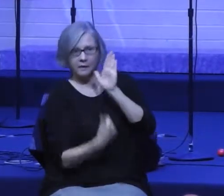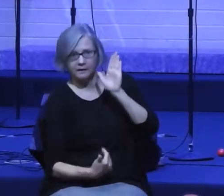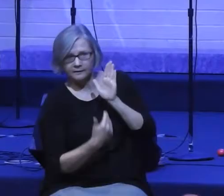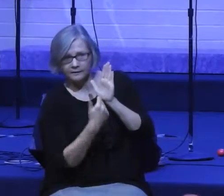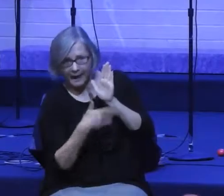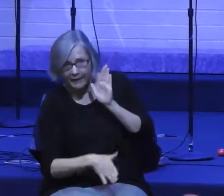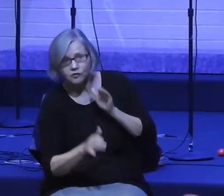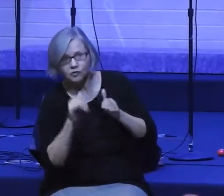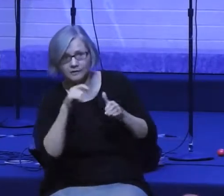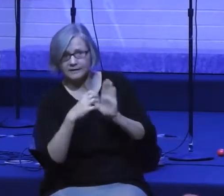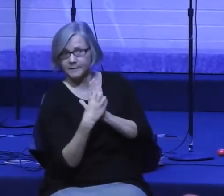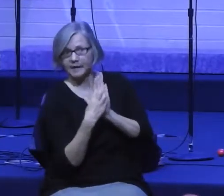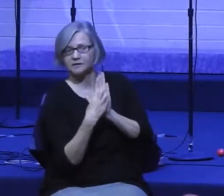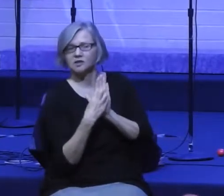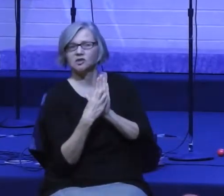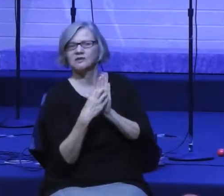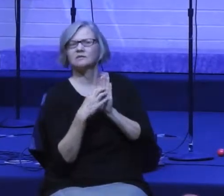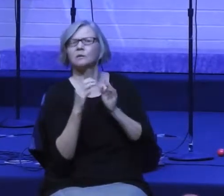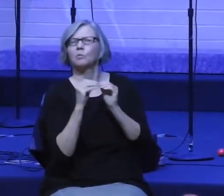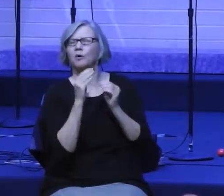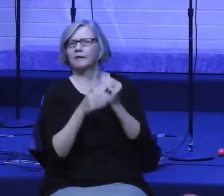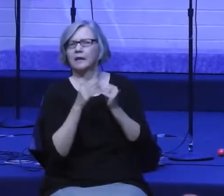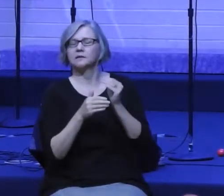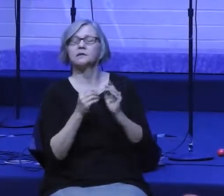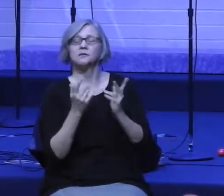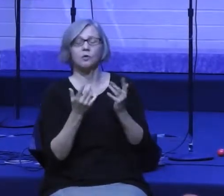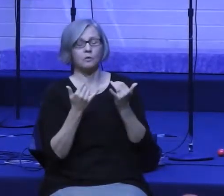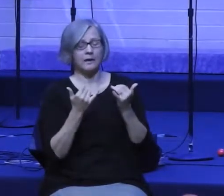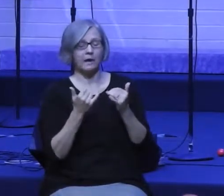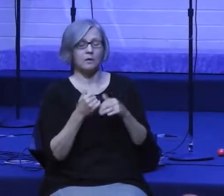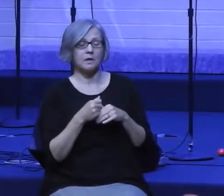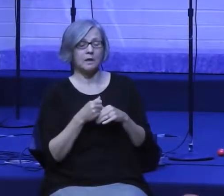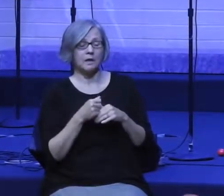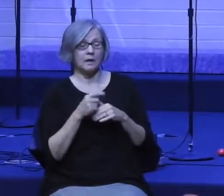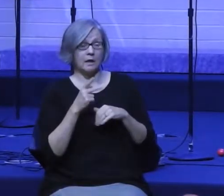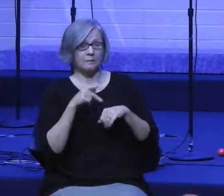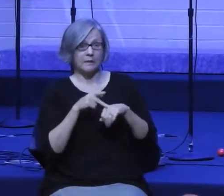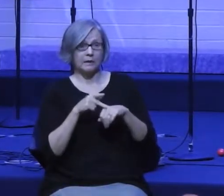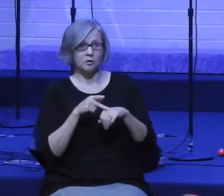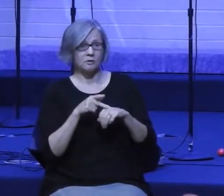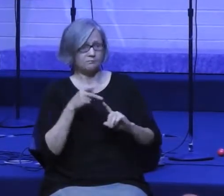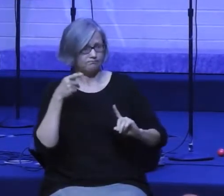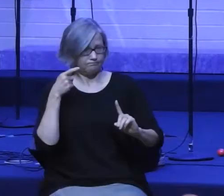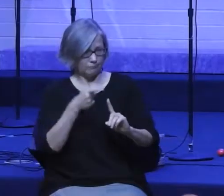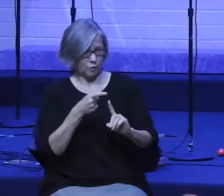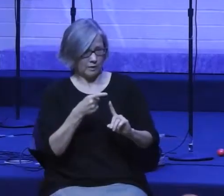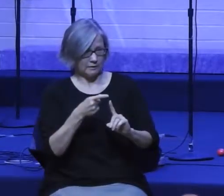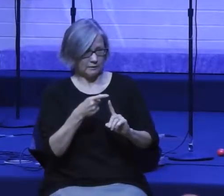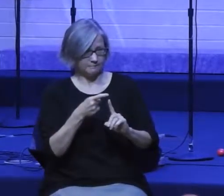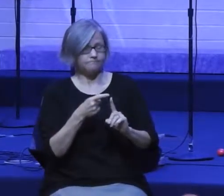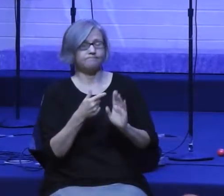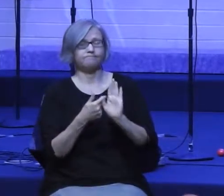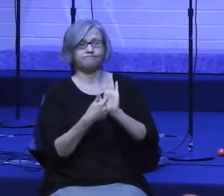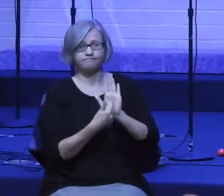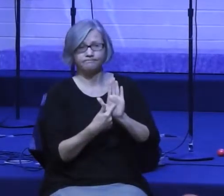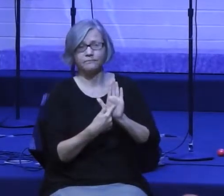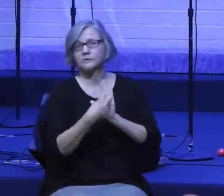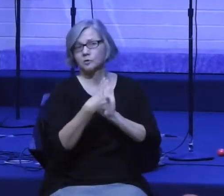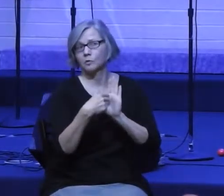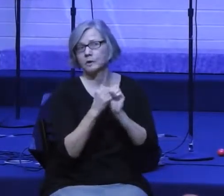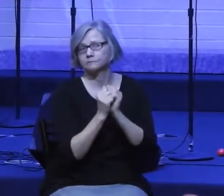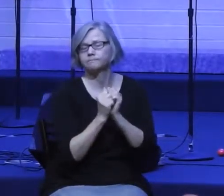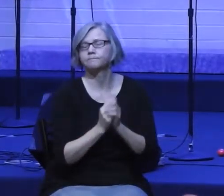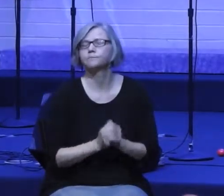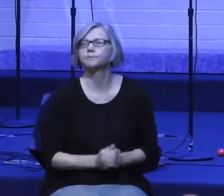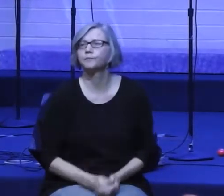remarks. There's more stuff after this, but people who study this stuff generally agree the stuff after this is kind of the,